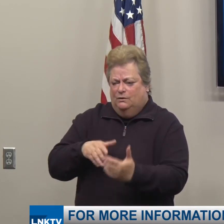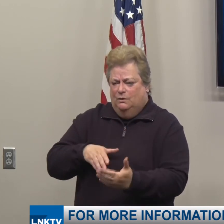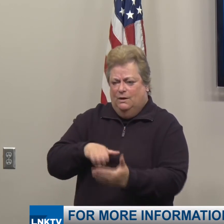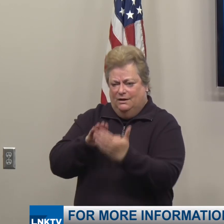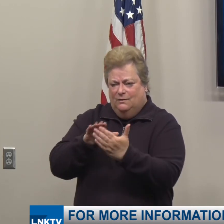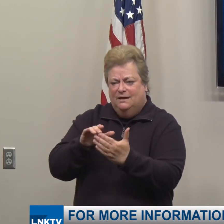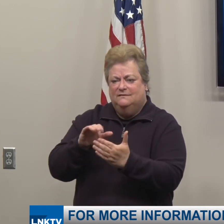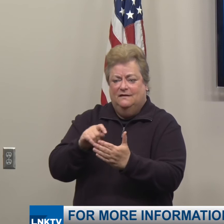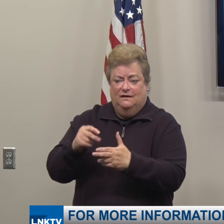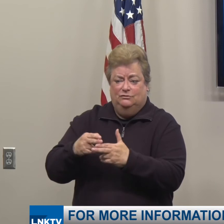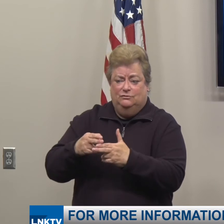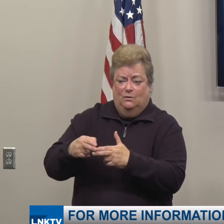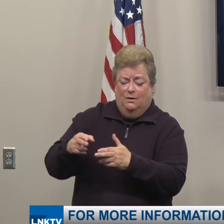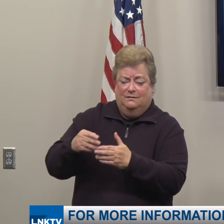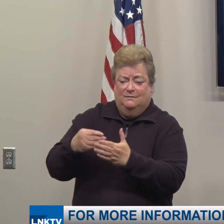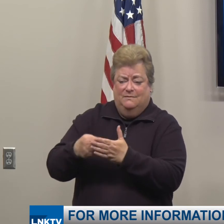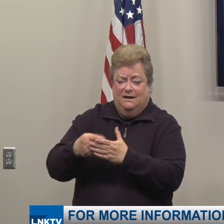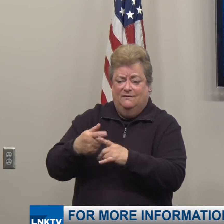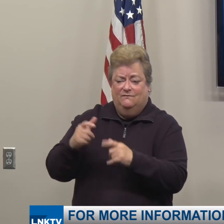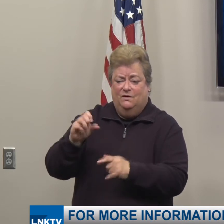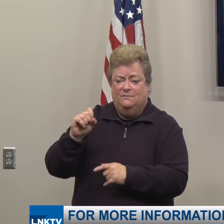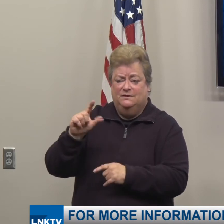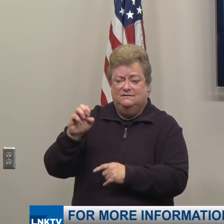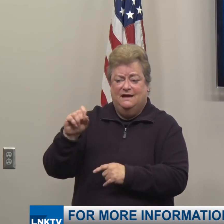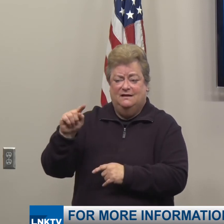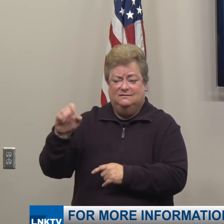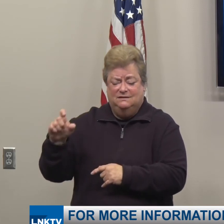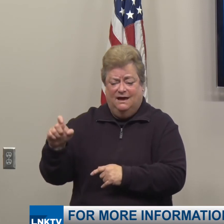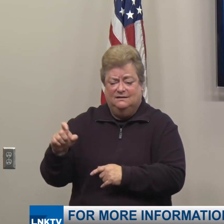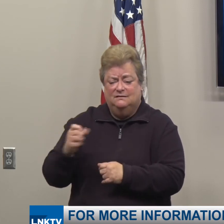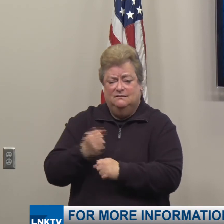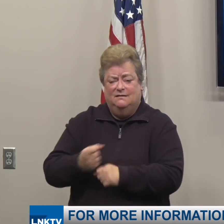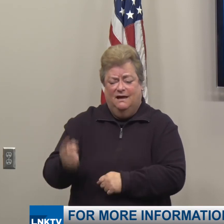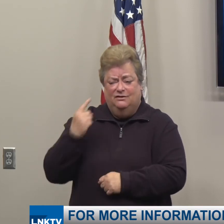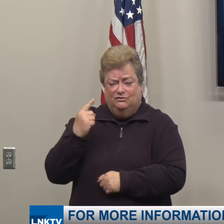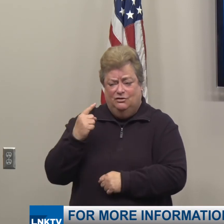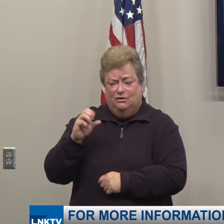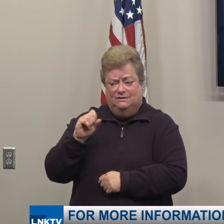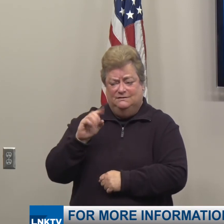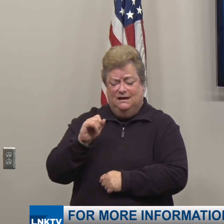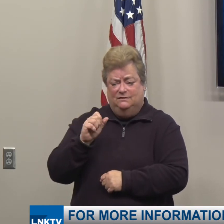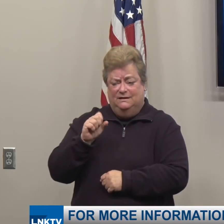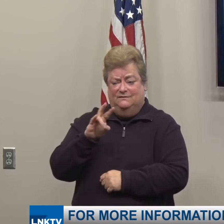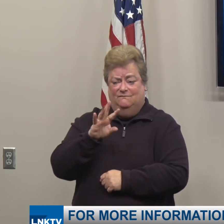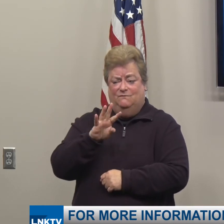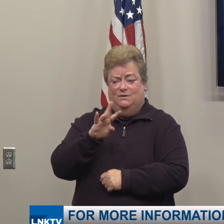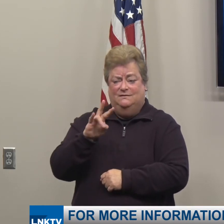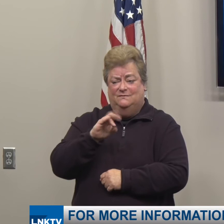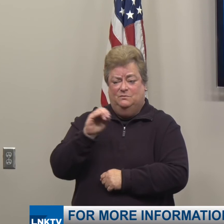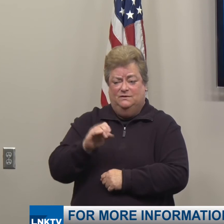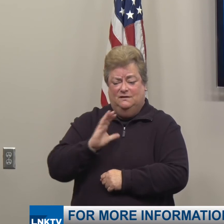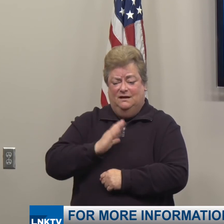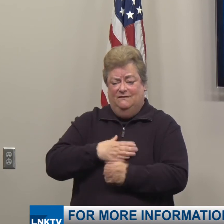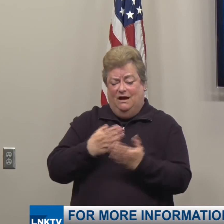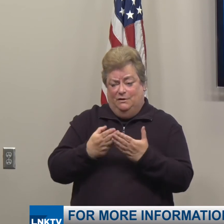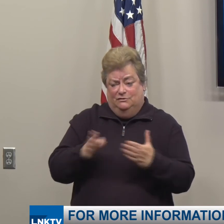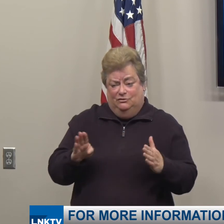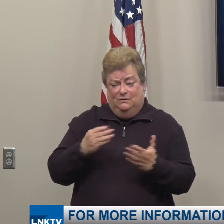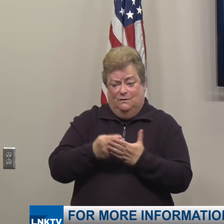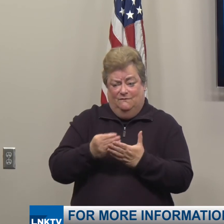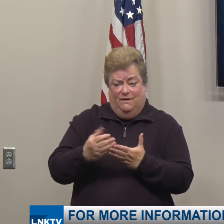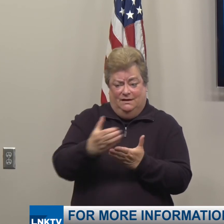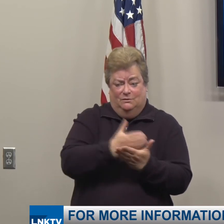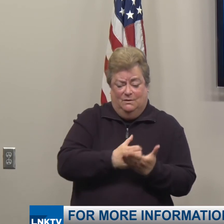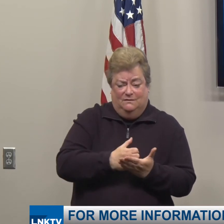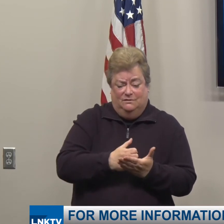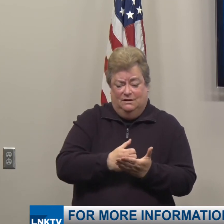for the current budget year. Last year, sales tax made up 47% of our general fund revenue.